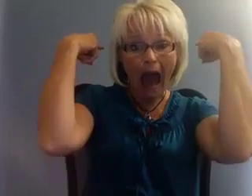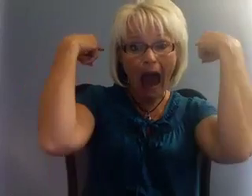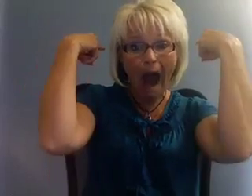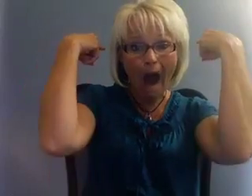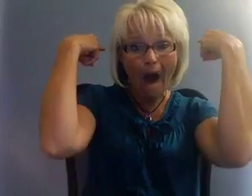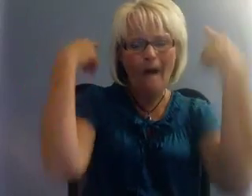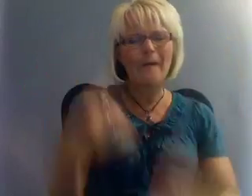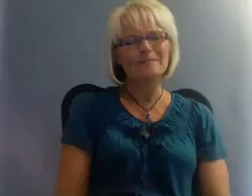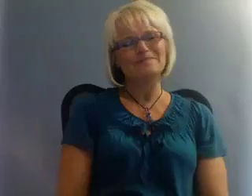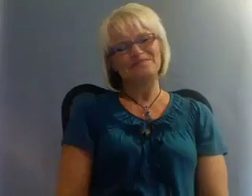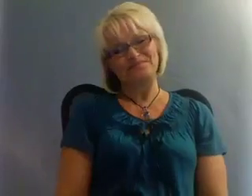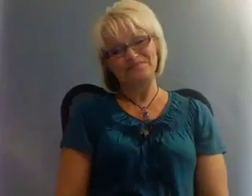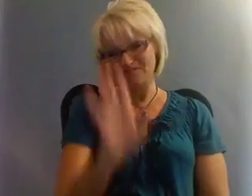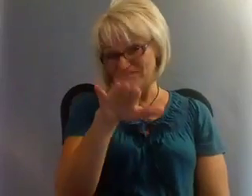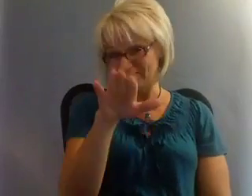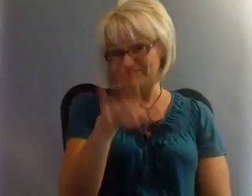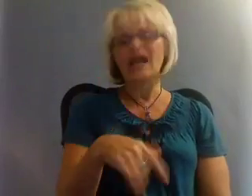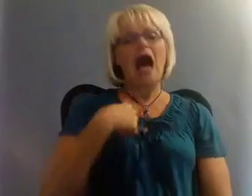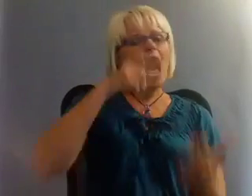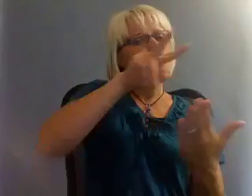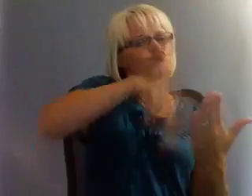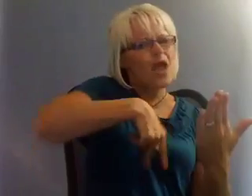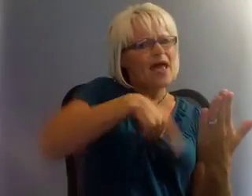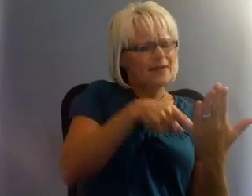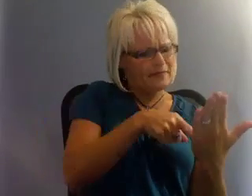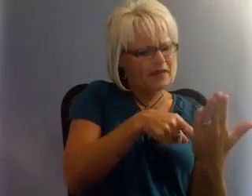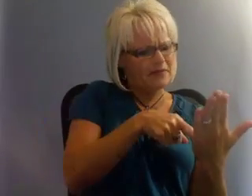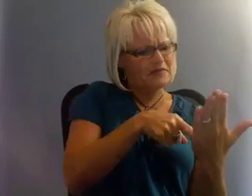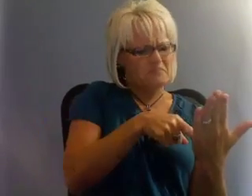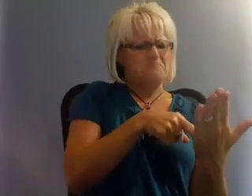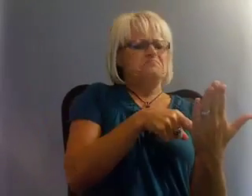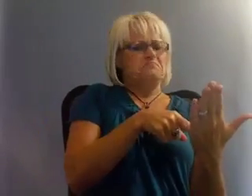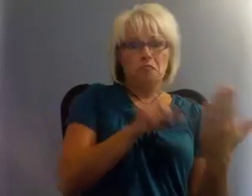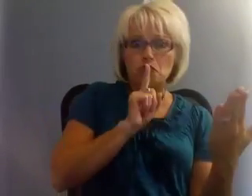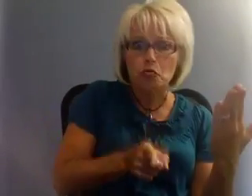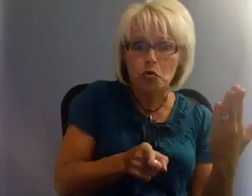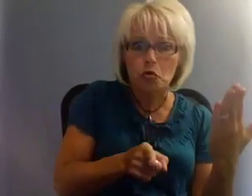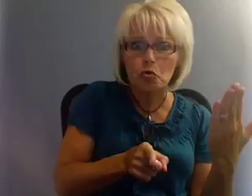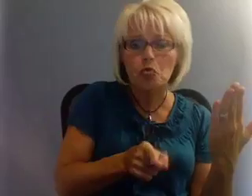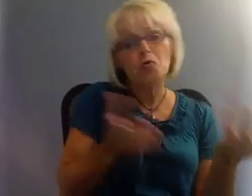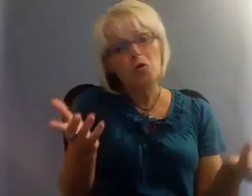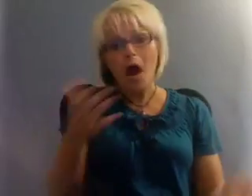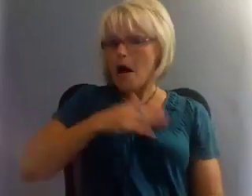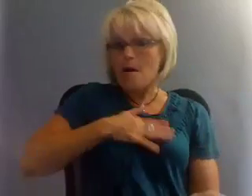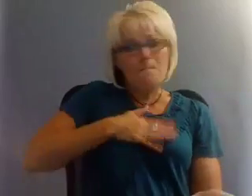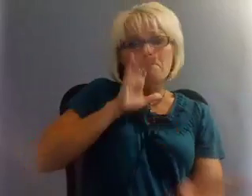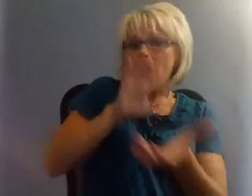This has got to be inaccurate, because I'm married to a woman who has no problem asking me more than once. She said, honey, will you do such and such for me? I